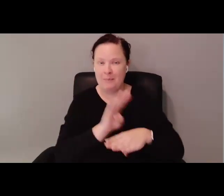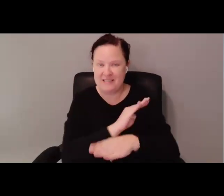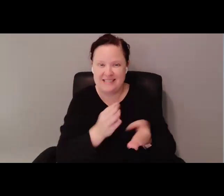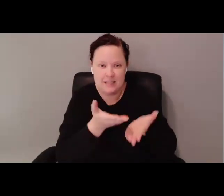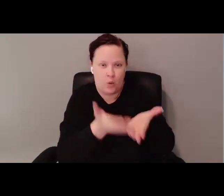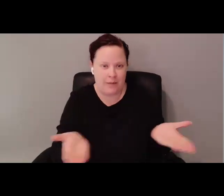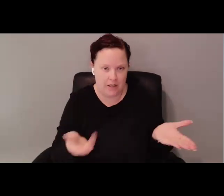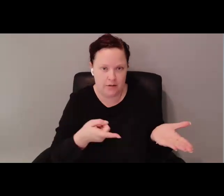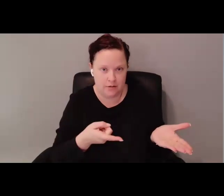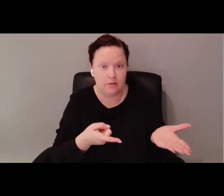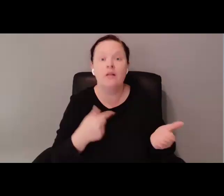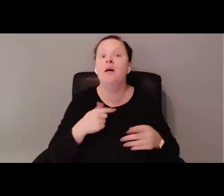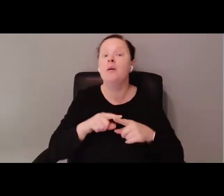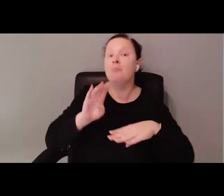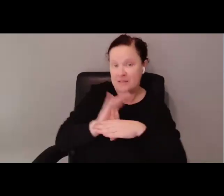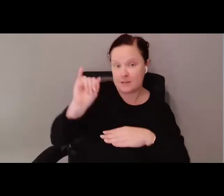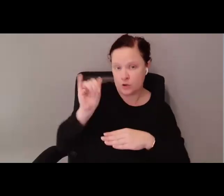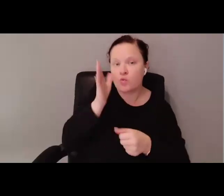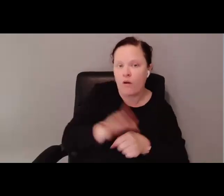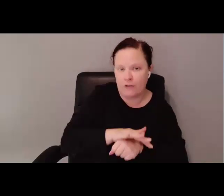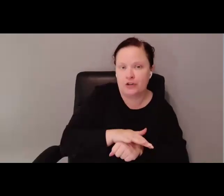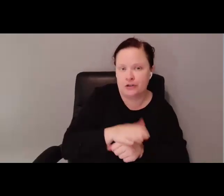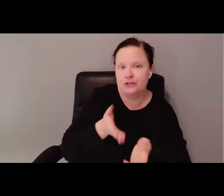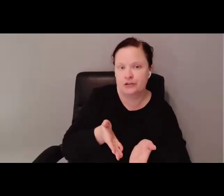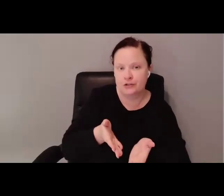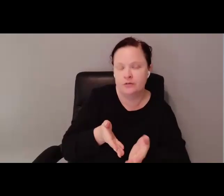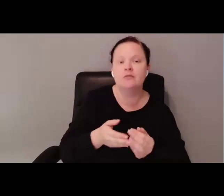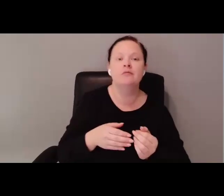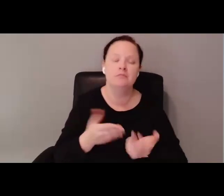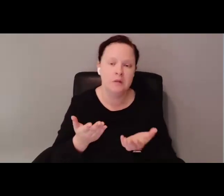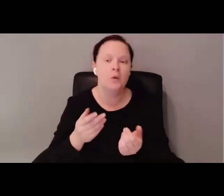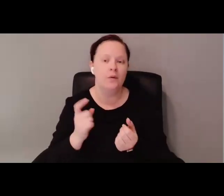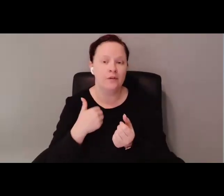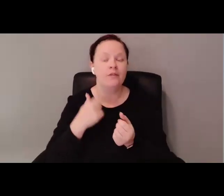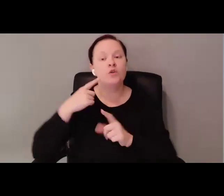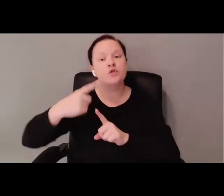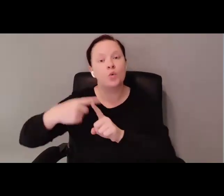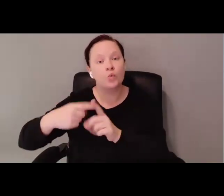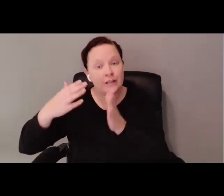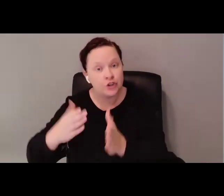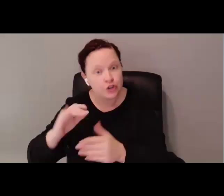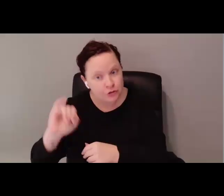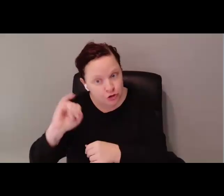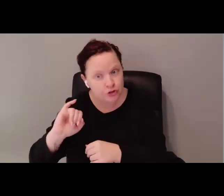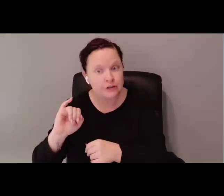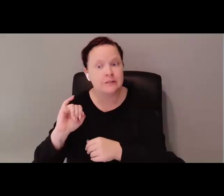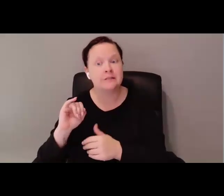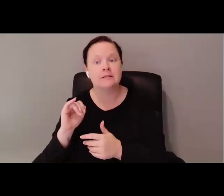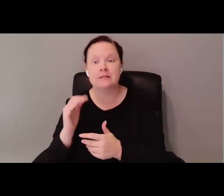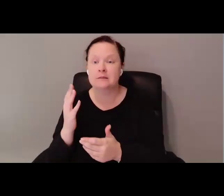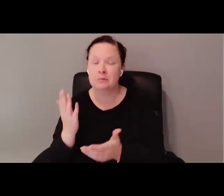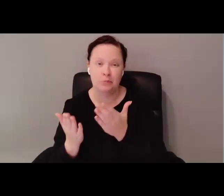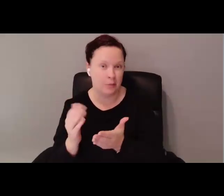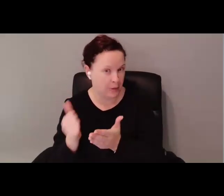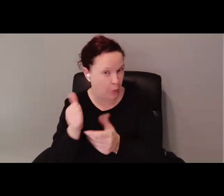equipment, but my business insurance would. So it's good to have, renter's insurance. Probably not.